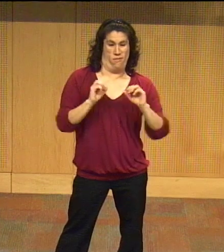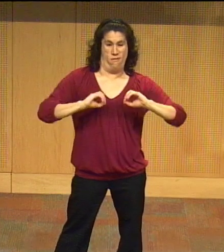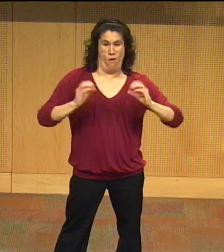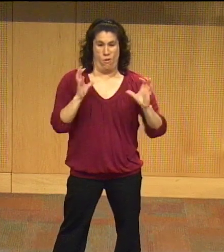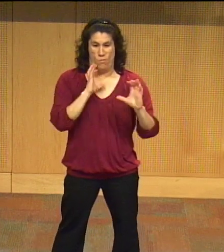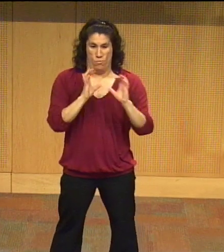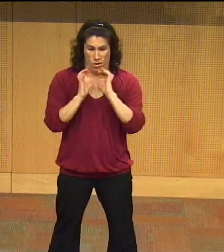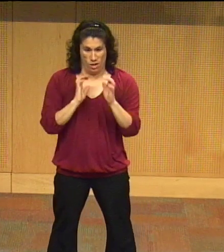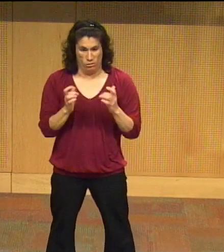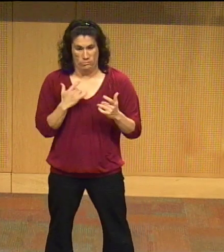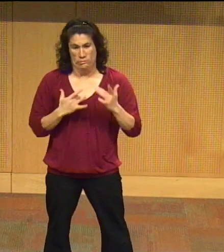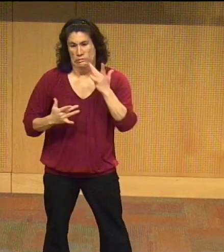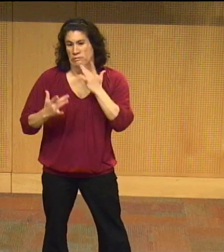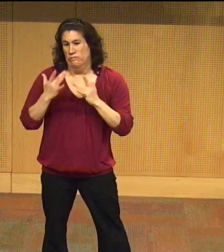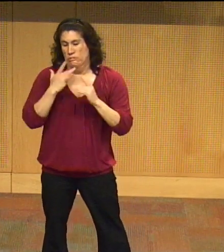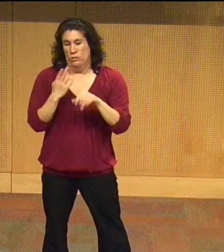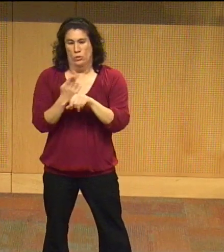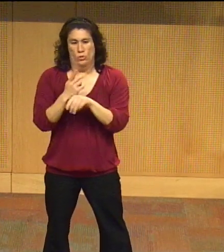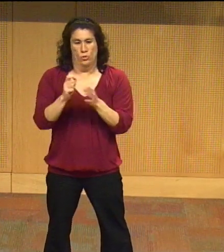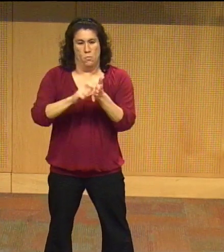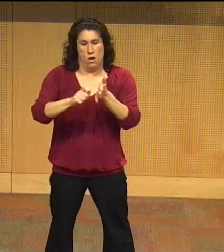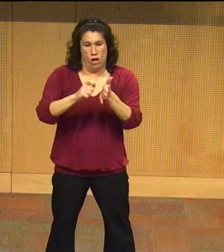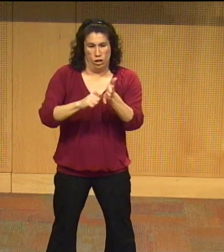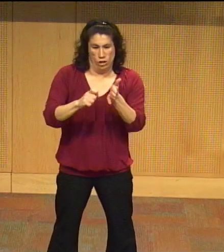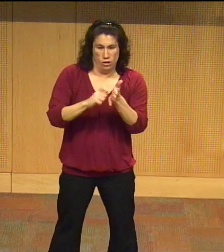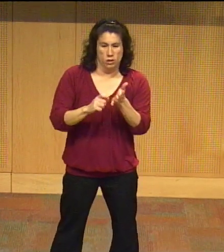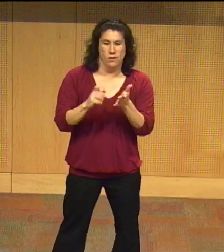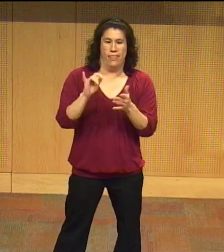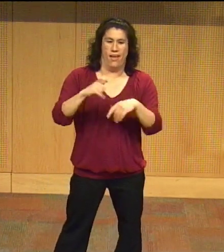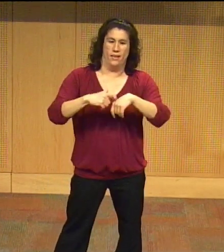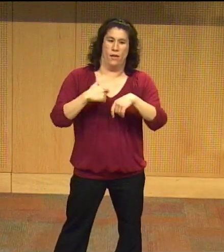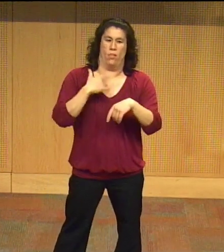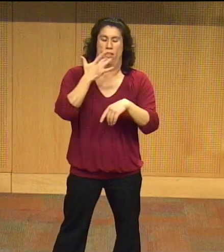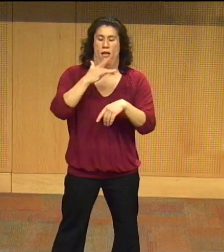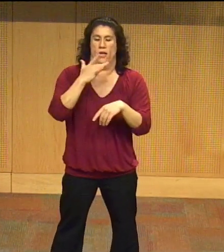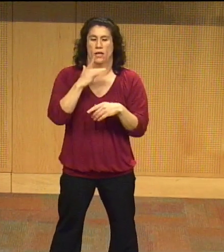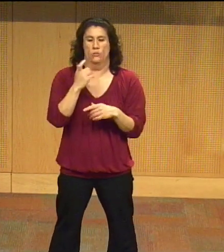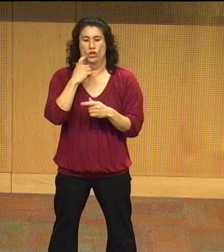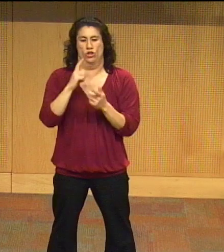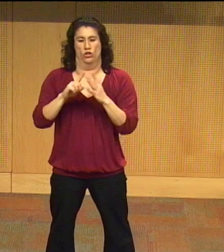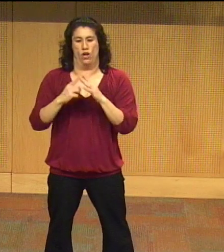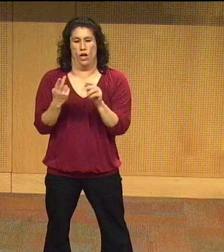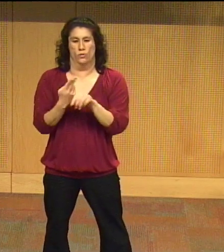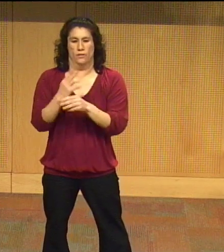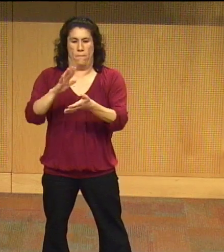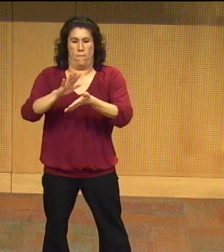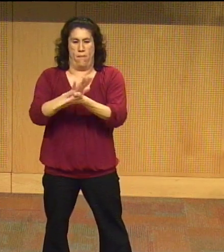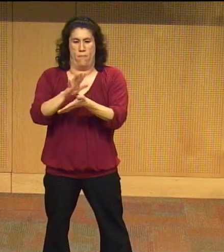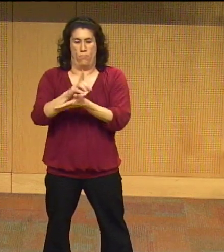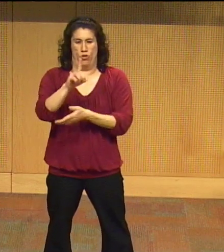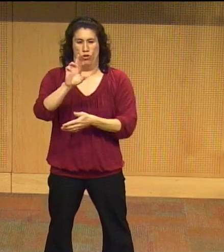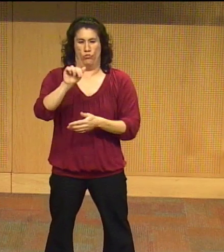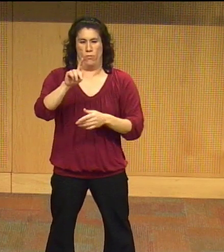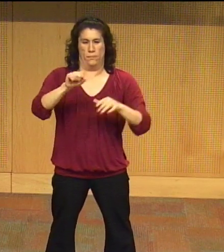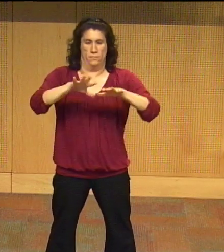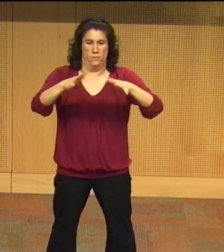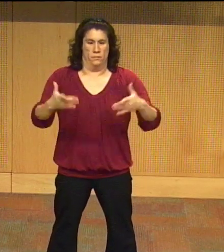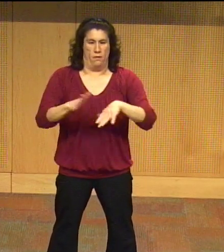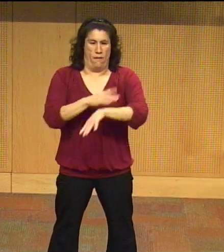challenging, specifically to learn surgery without any communication. I would write back and forth, and at the time, I was very lucky because it was when we